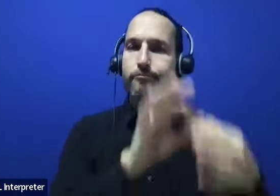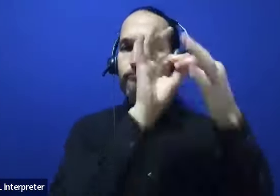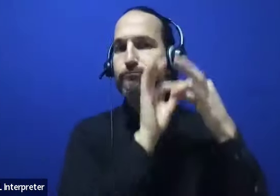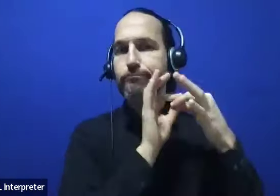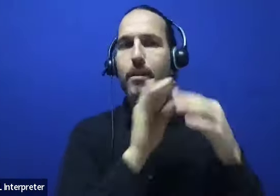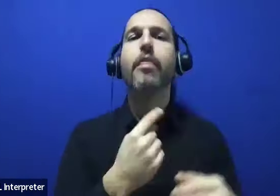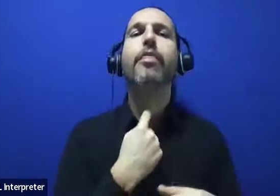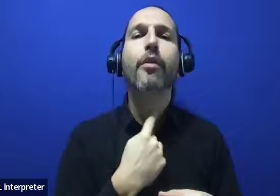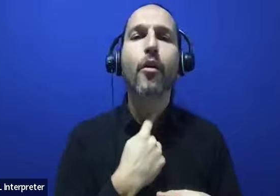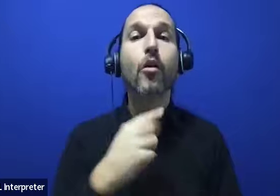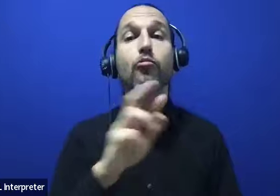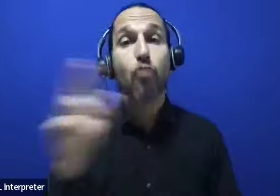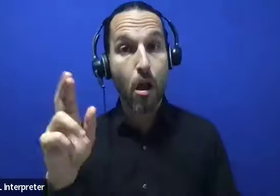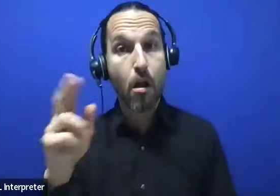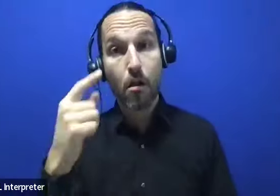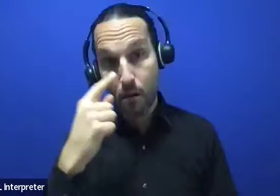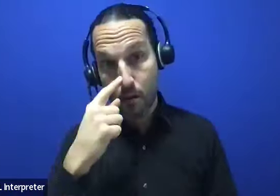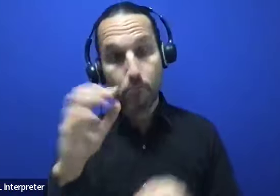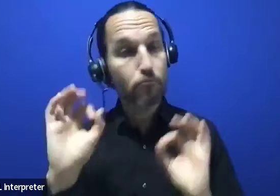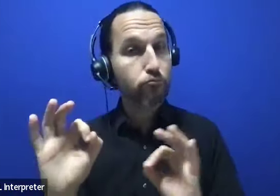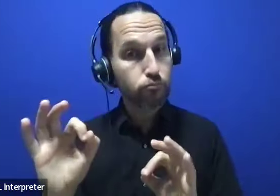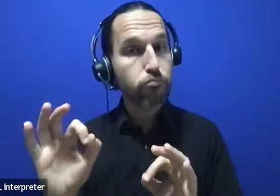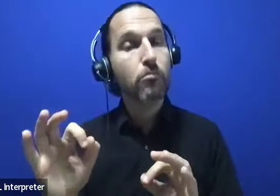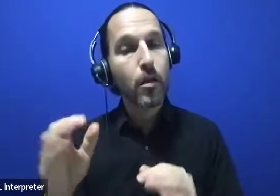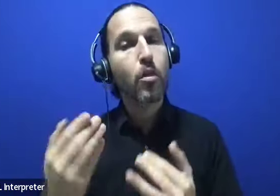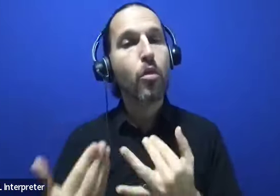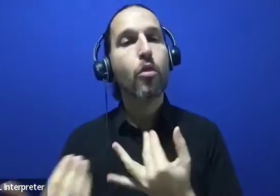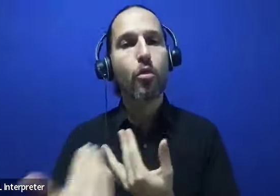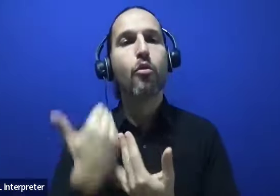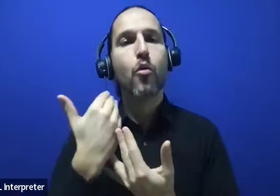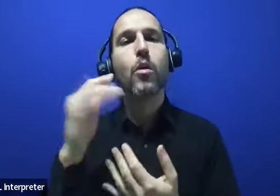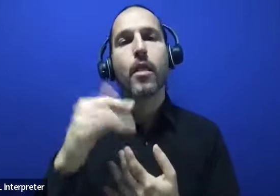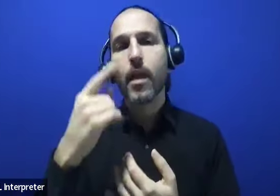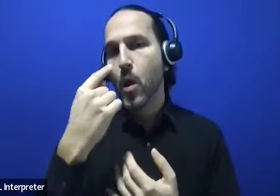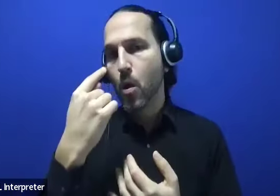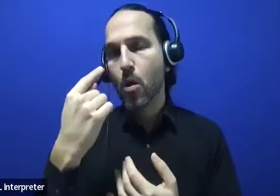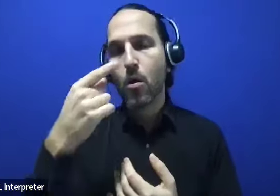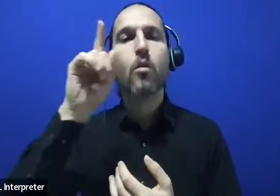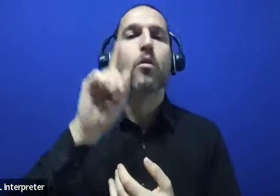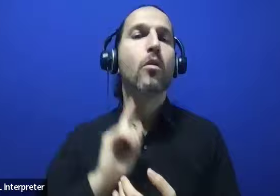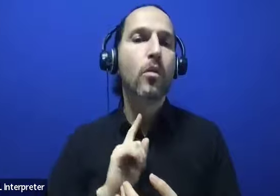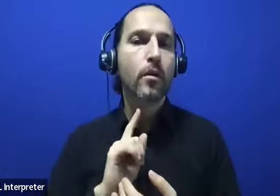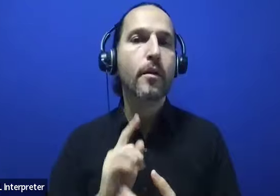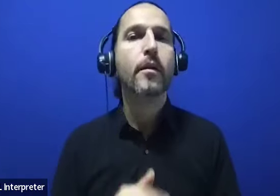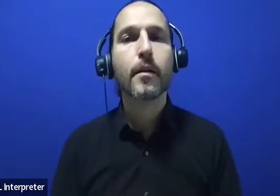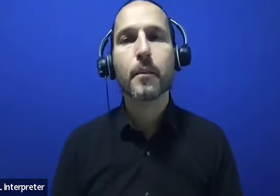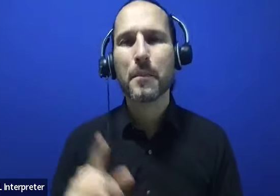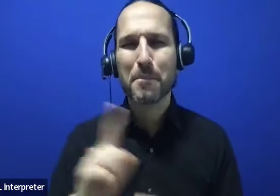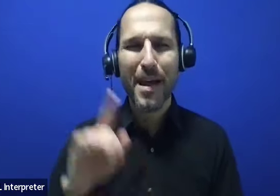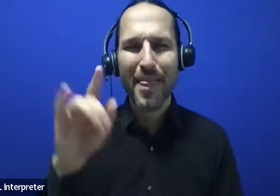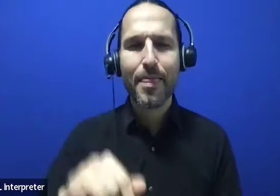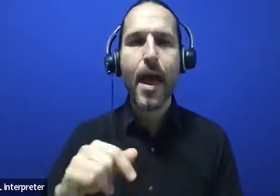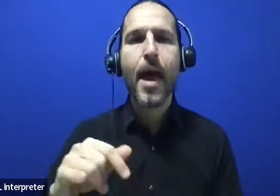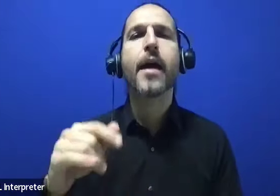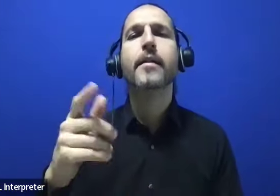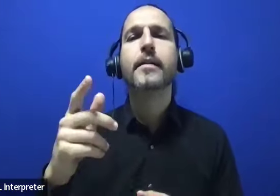atresia. On the right, it does get back to the throat, but you can also see that there's a very narrow part of the passage, which could be an